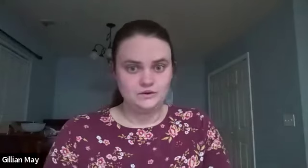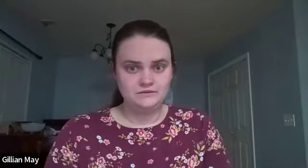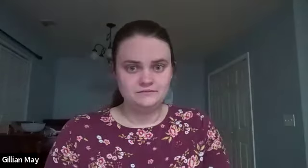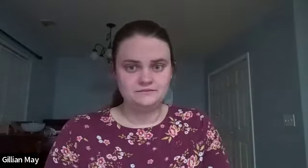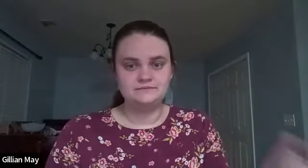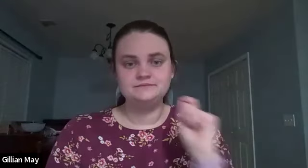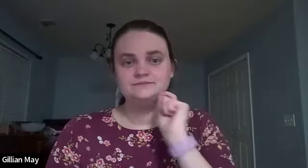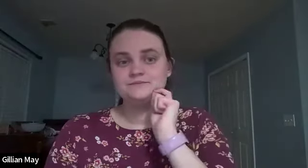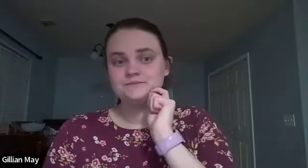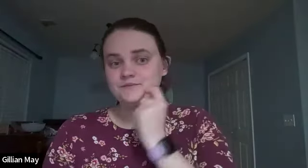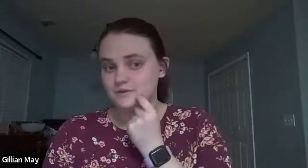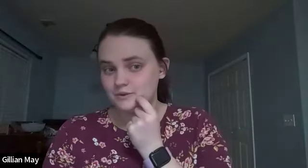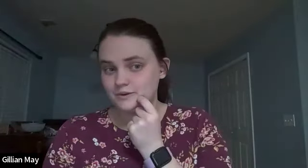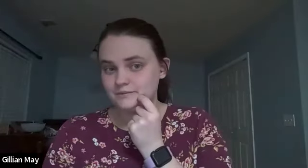Cool, cool,